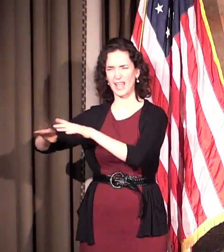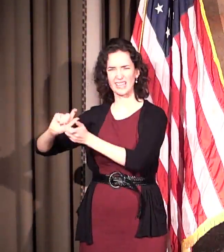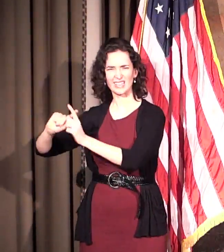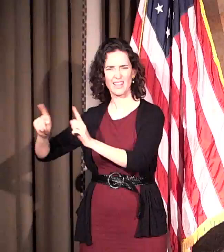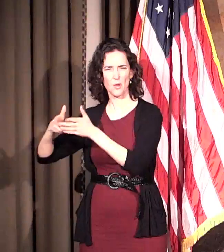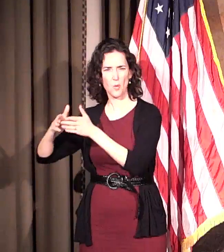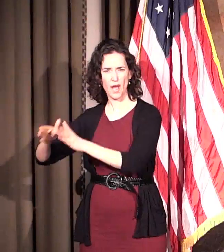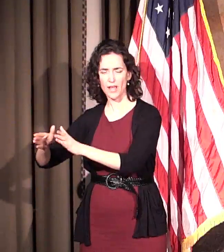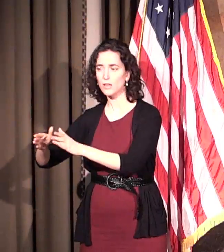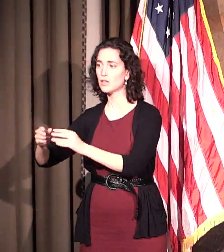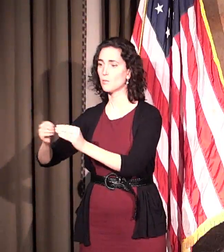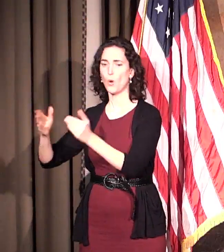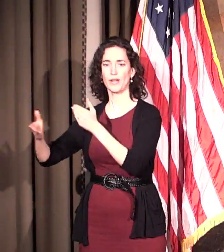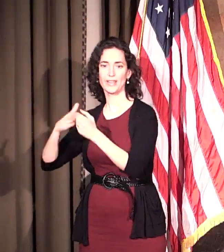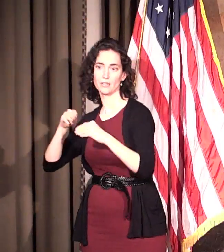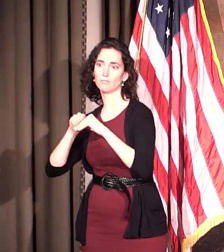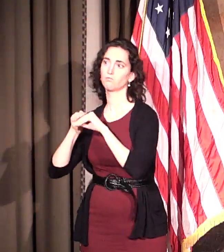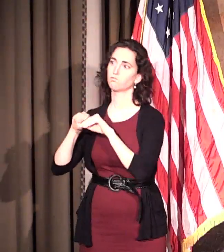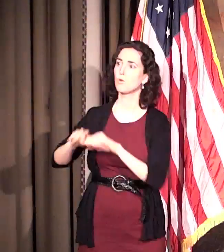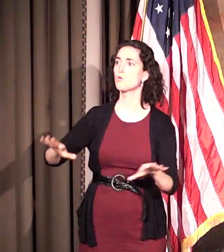very bad place.